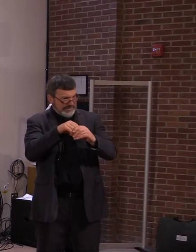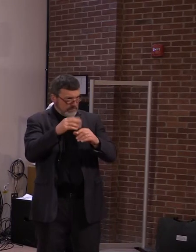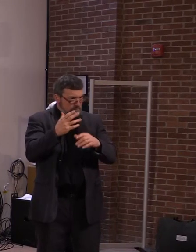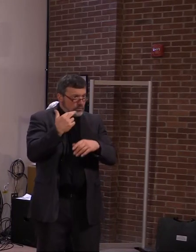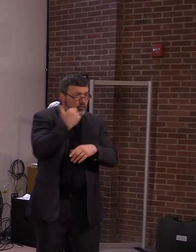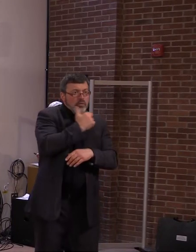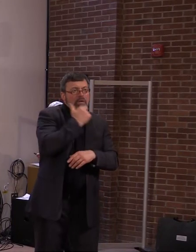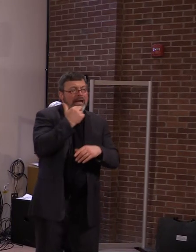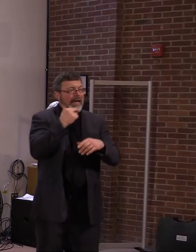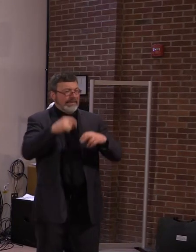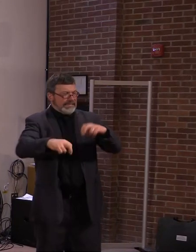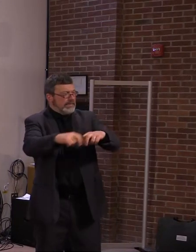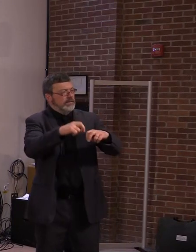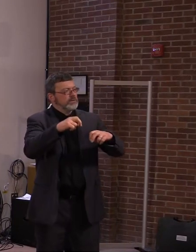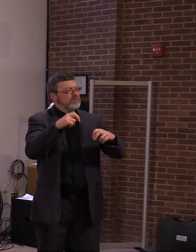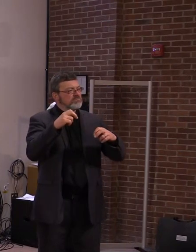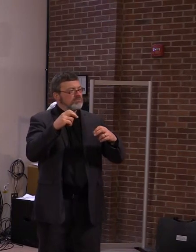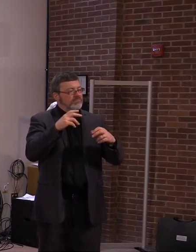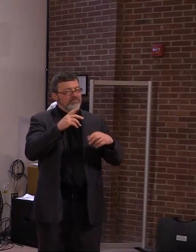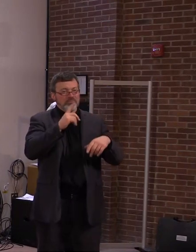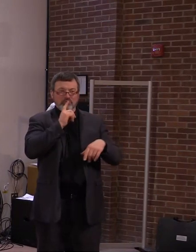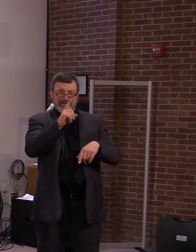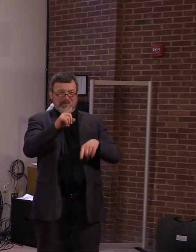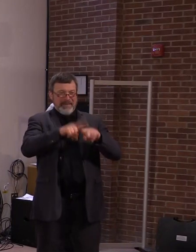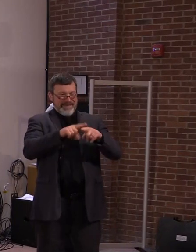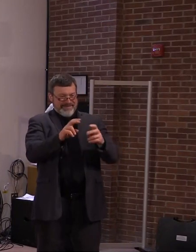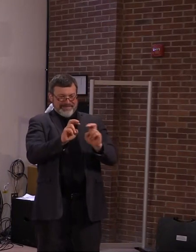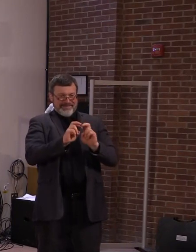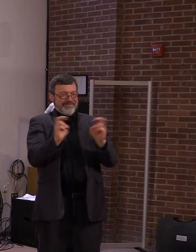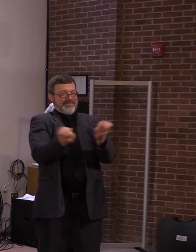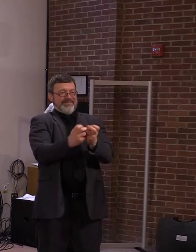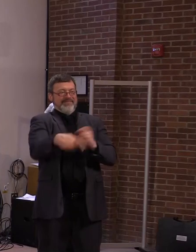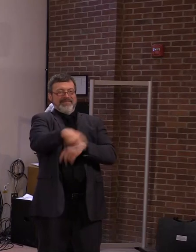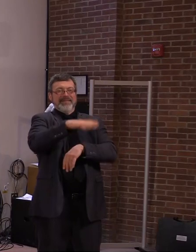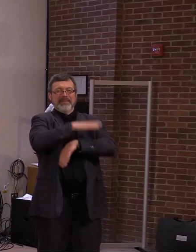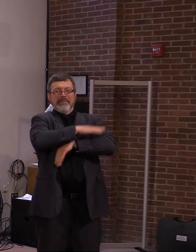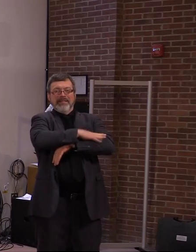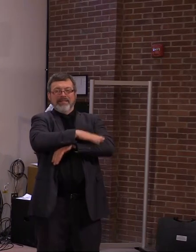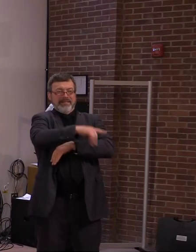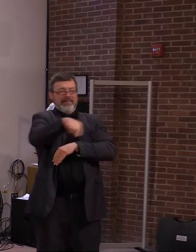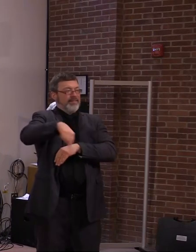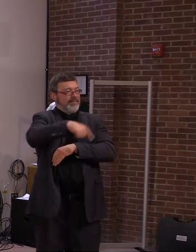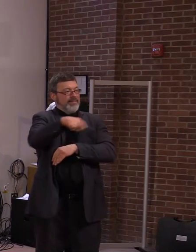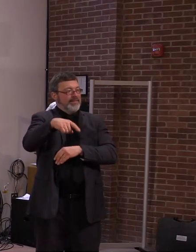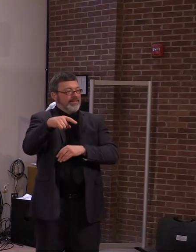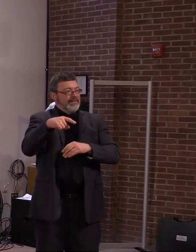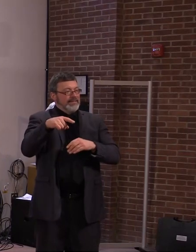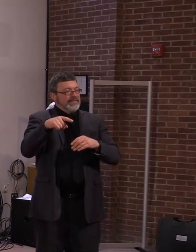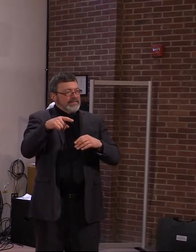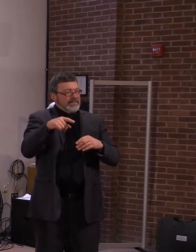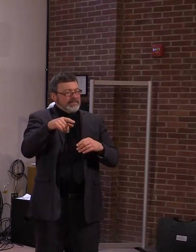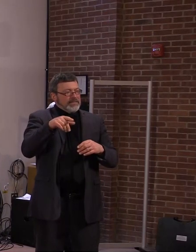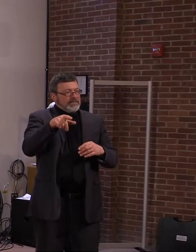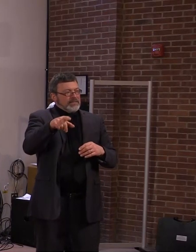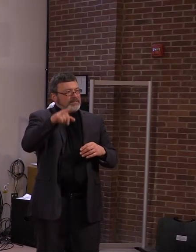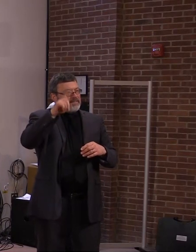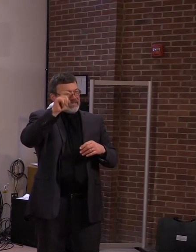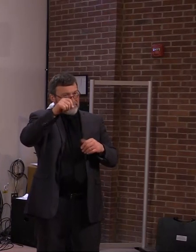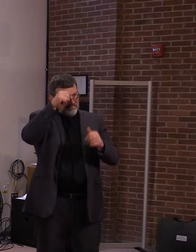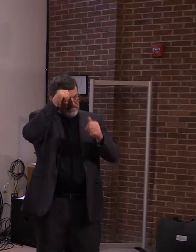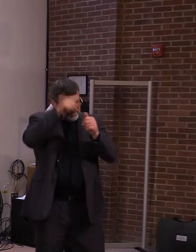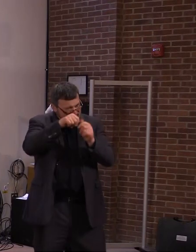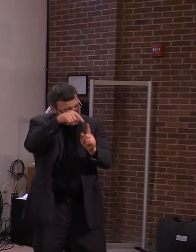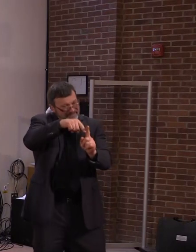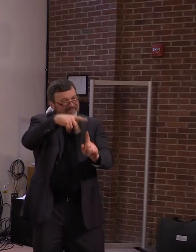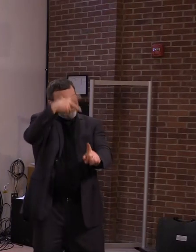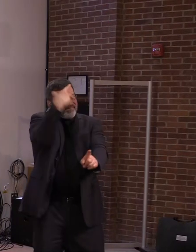depending on who's around the table. So keep that in mind, and that's why knowing vaccination status and testing is important